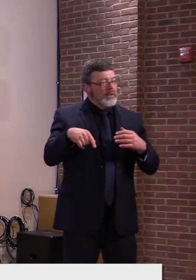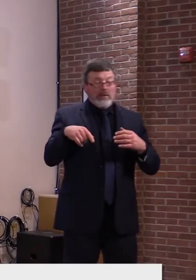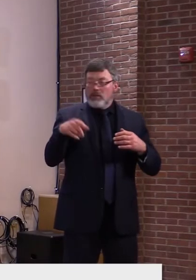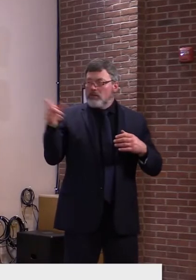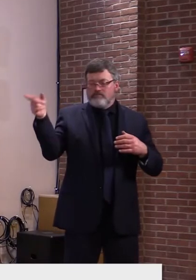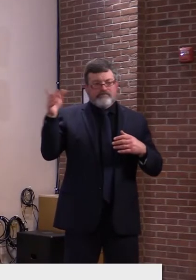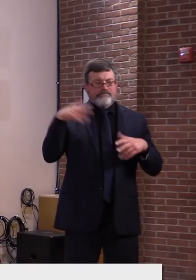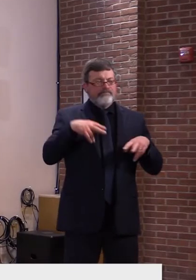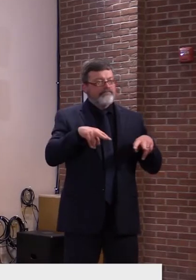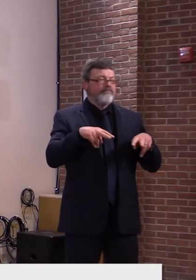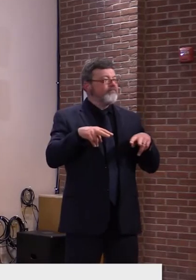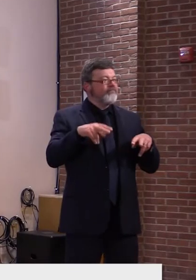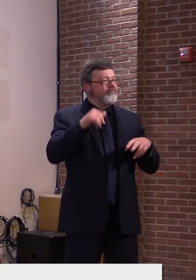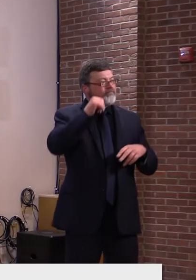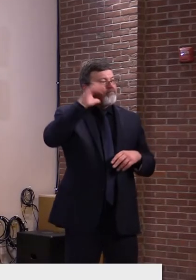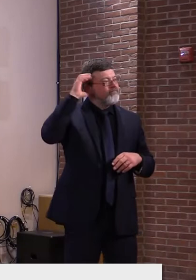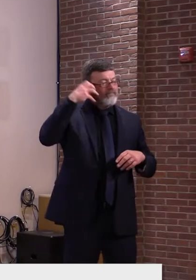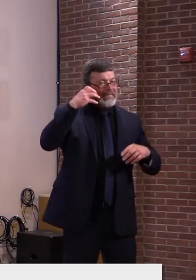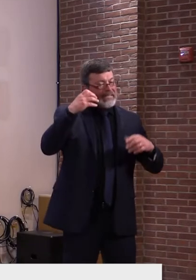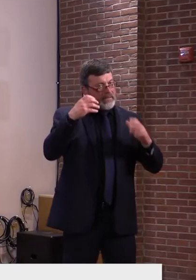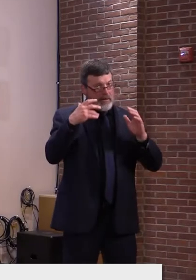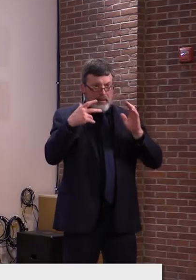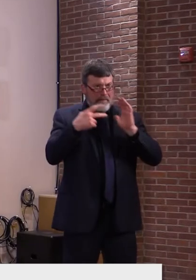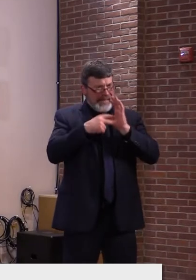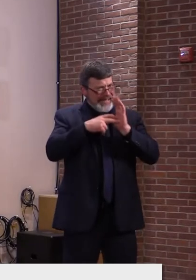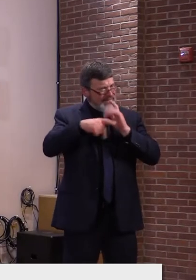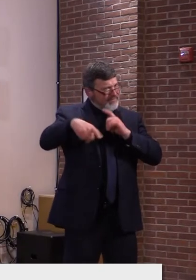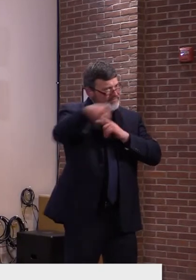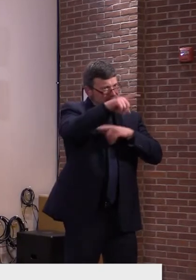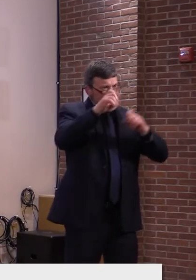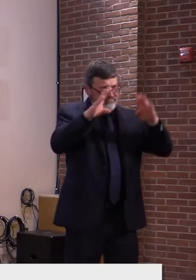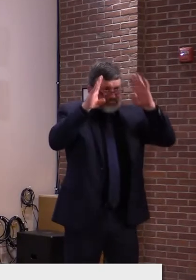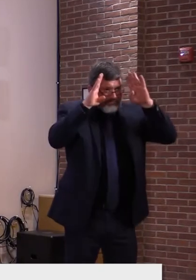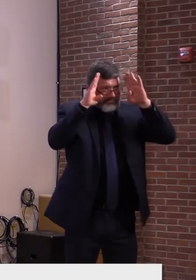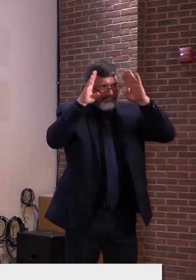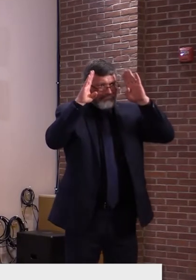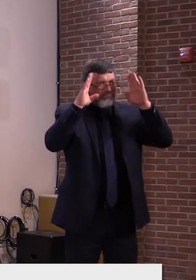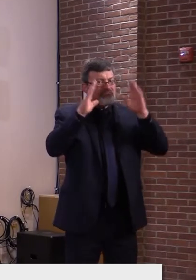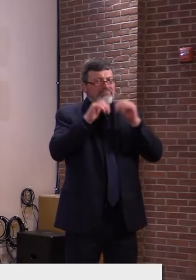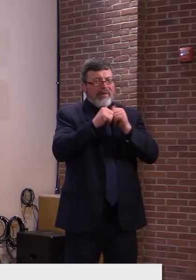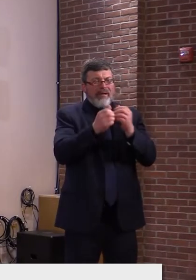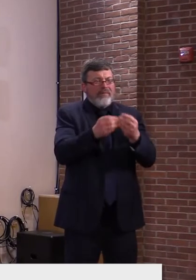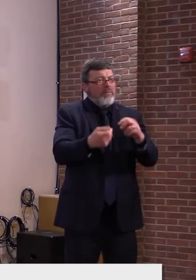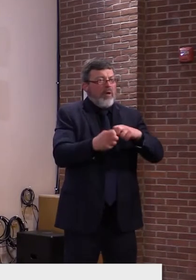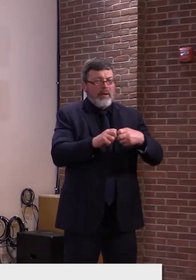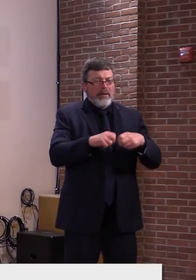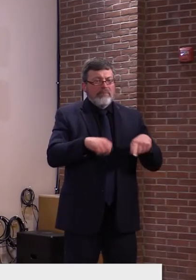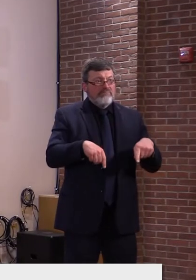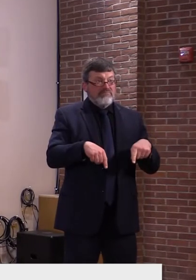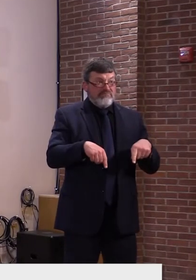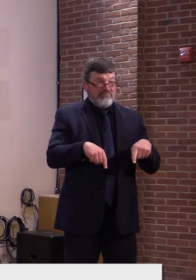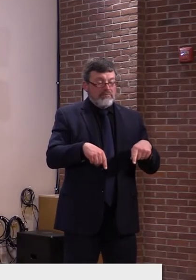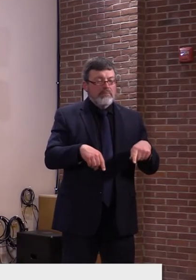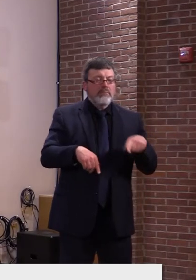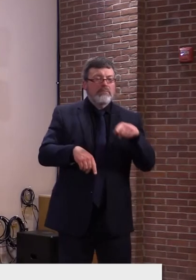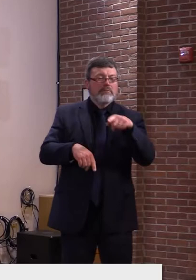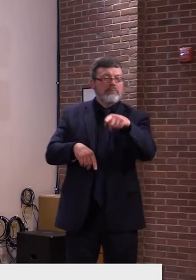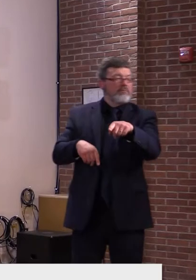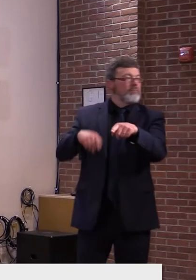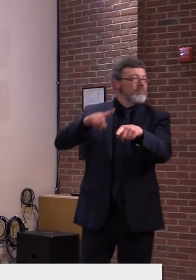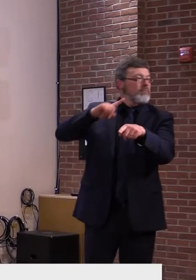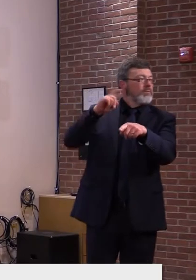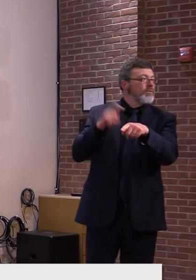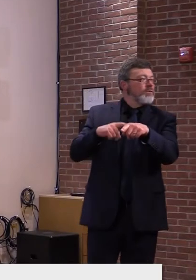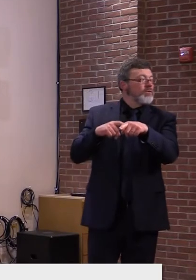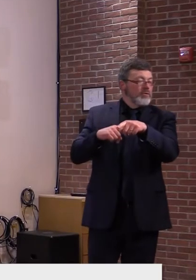to an expert like him. I want to make sure, can you all hear me okay? Clear on what you're asking the legislature to